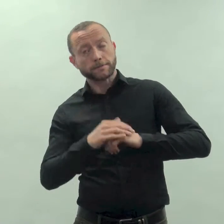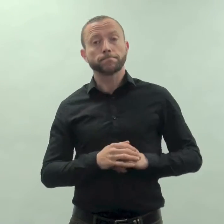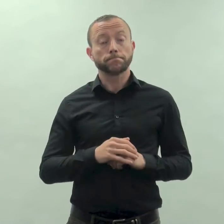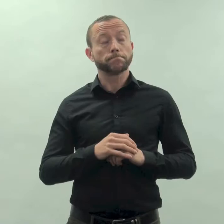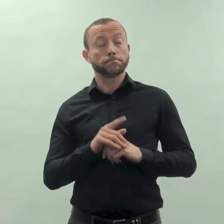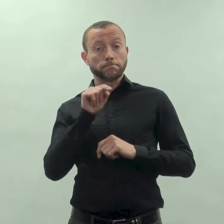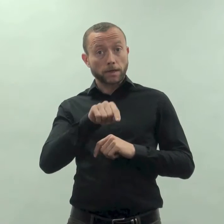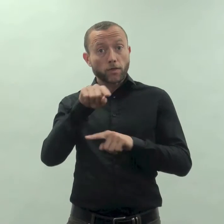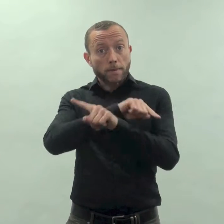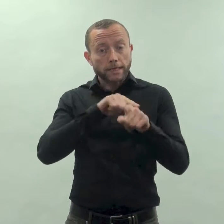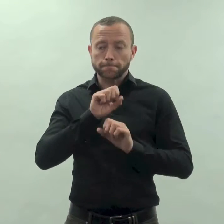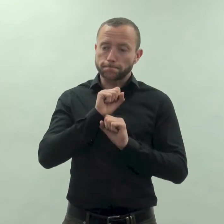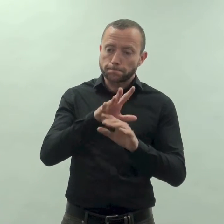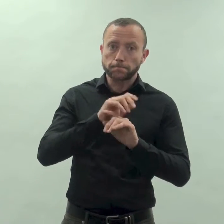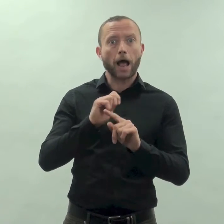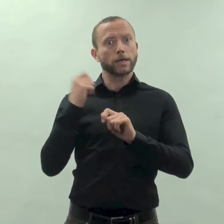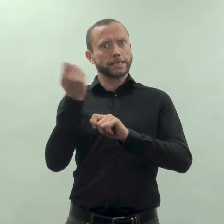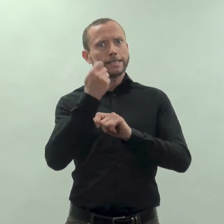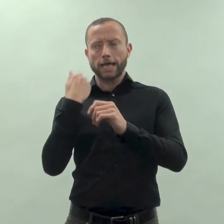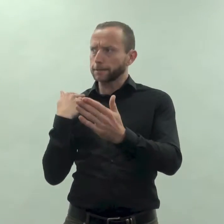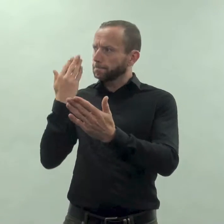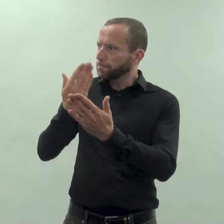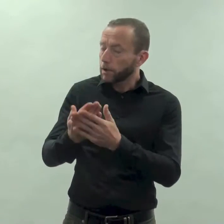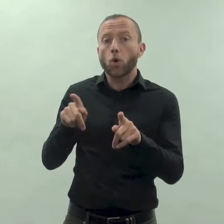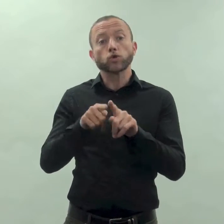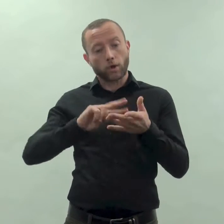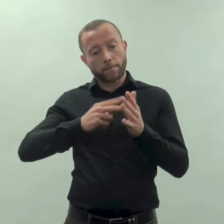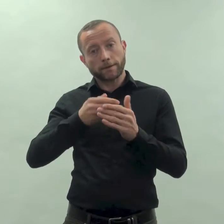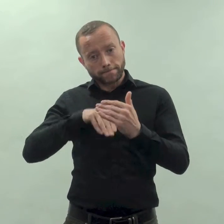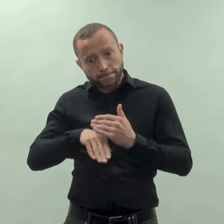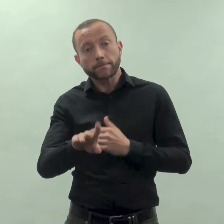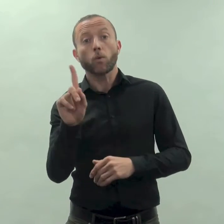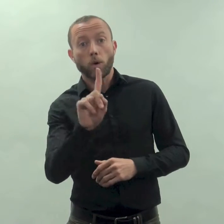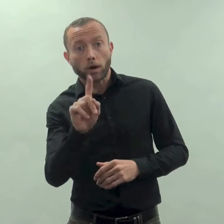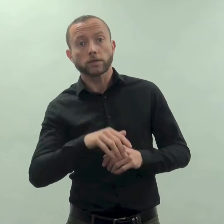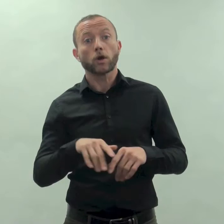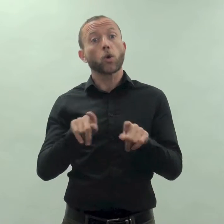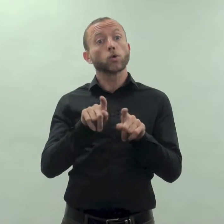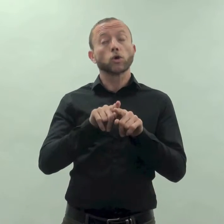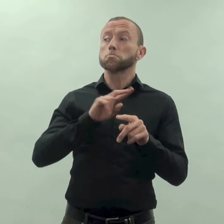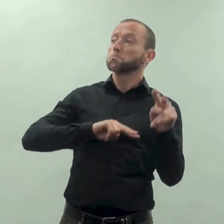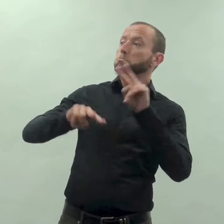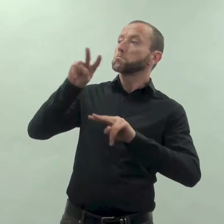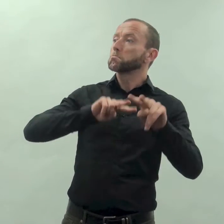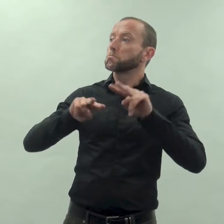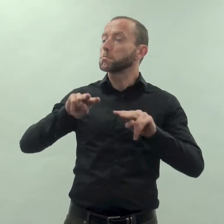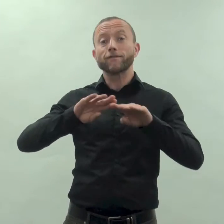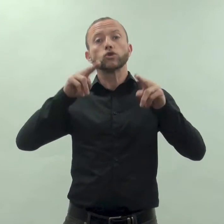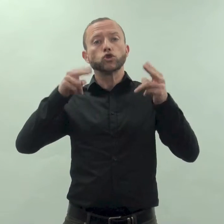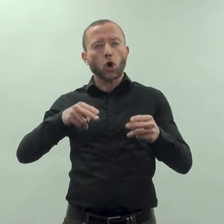You'll be able to hear about our successes and plans for the future as well as look around our health fair with over 20 stalls